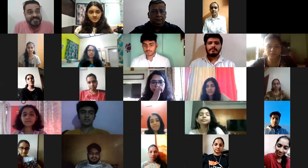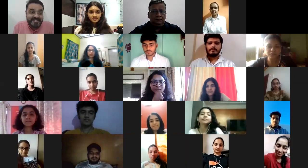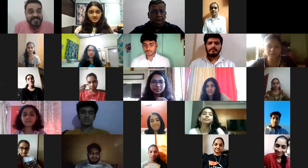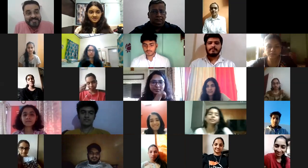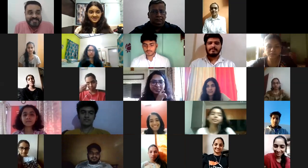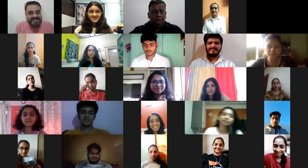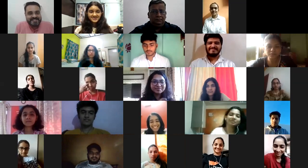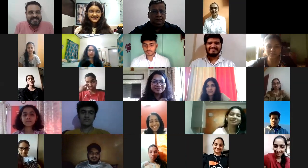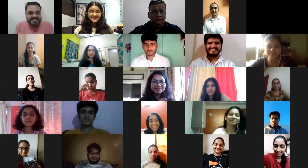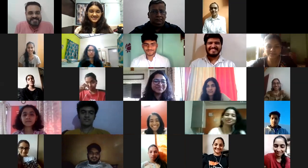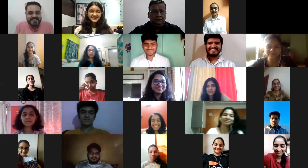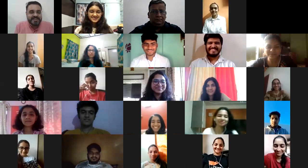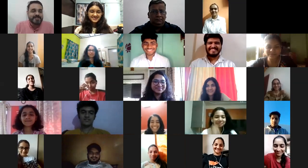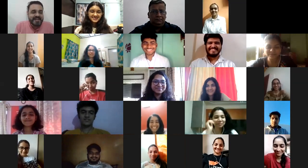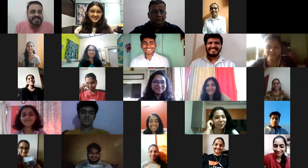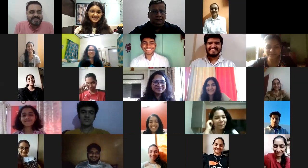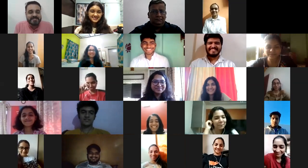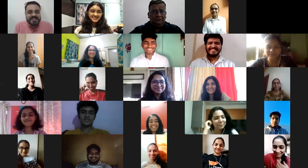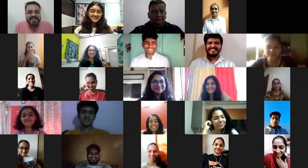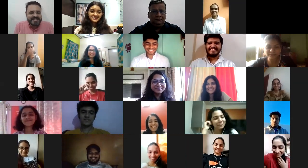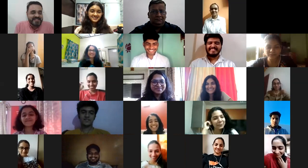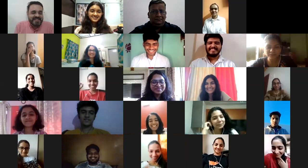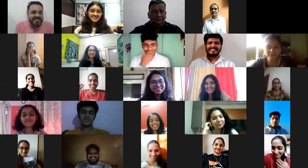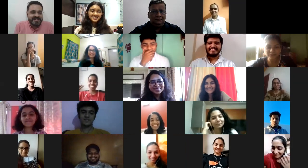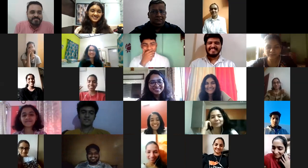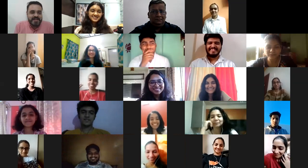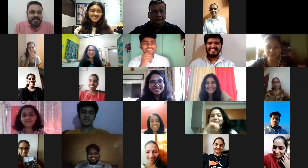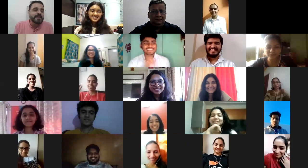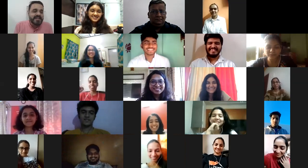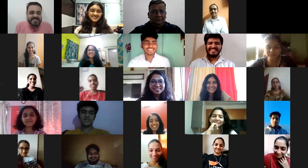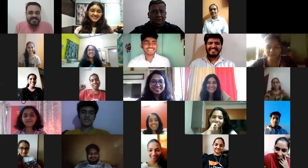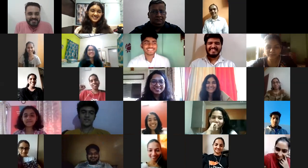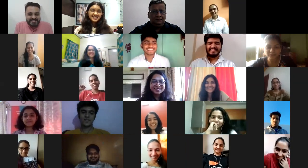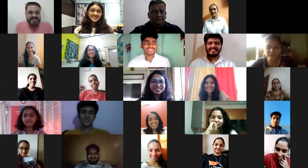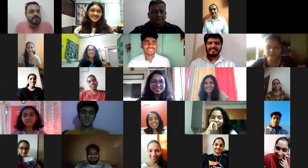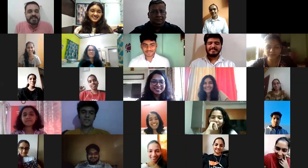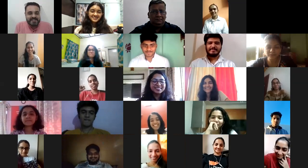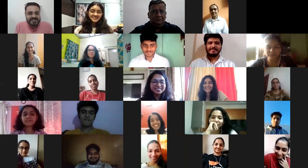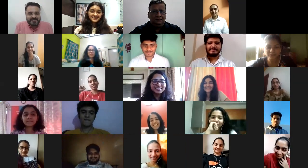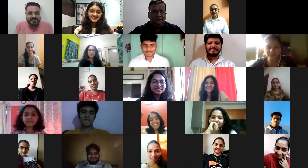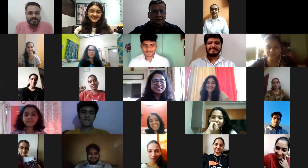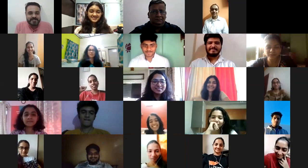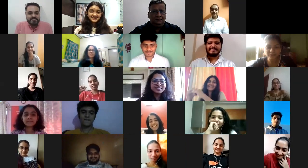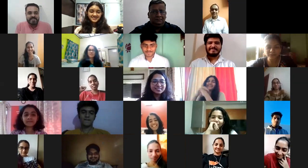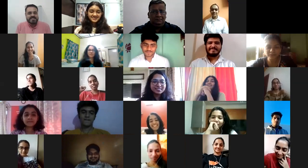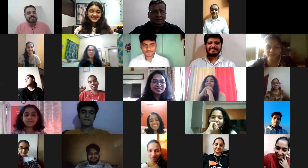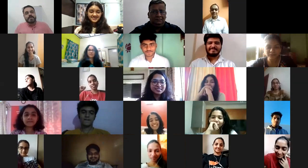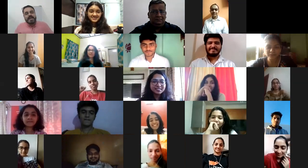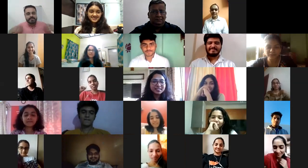you. If I do like this, I mean, how meaningless it is, you know, how meaningless it could be. Isn't it? So